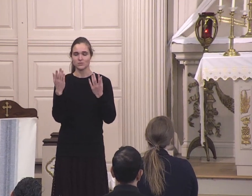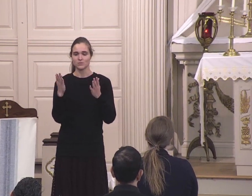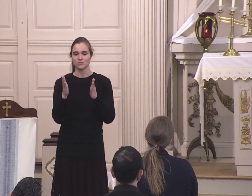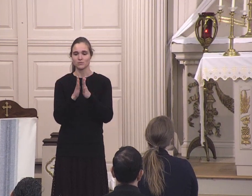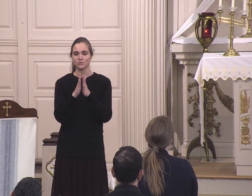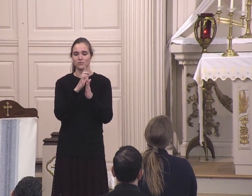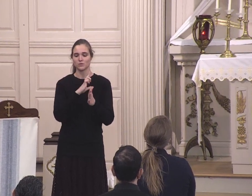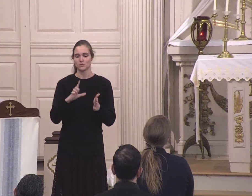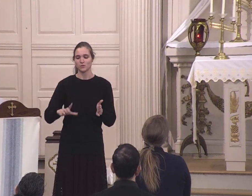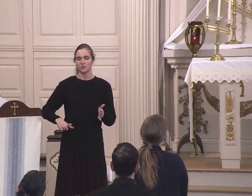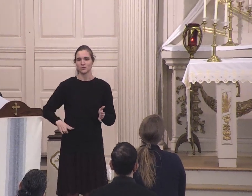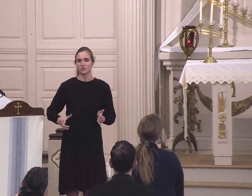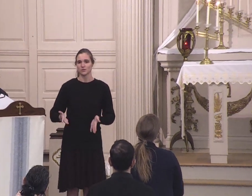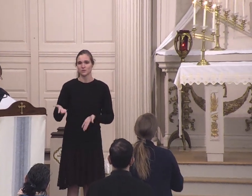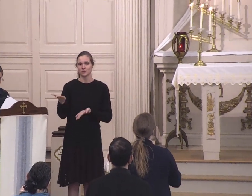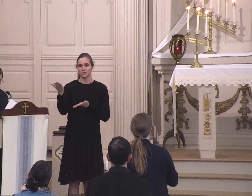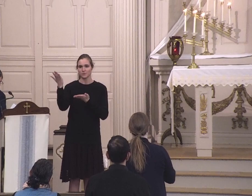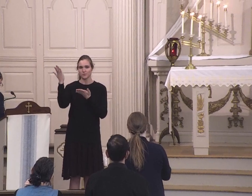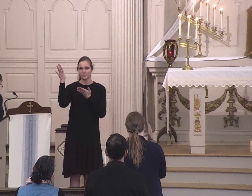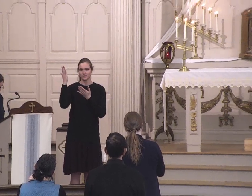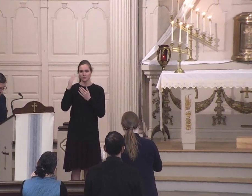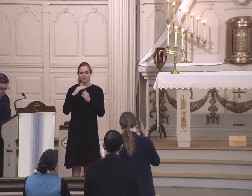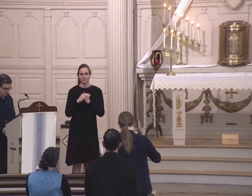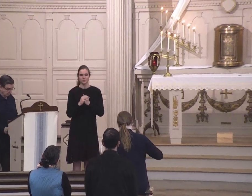pray to the Lord.